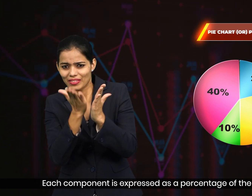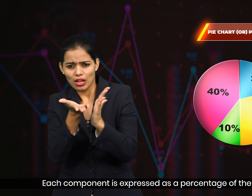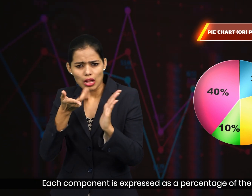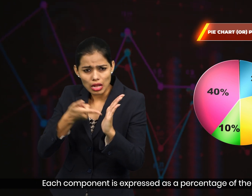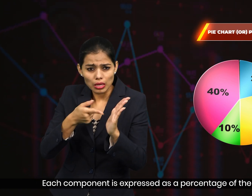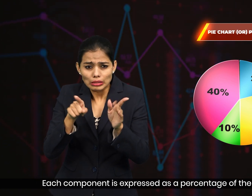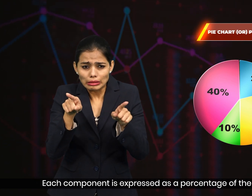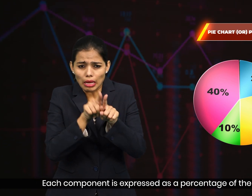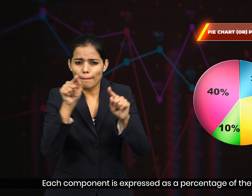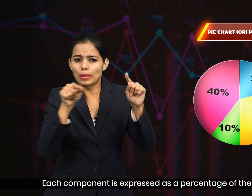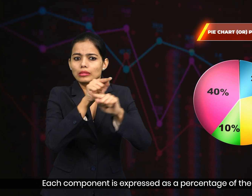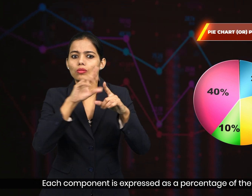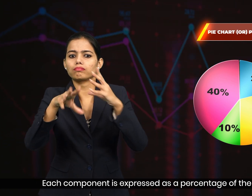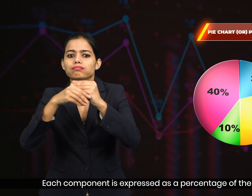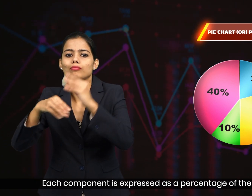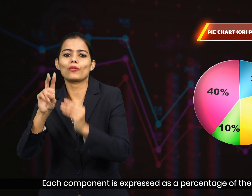a percentage of the total value.